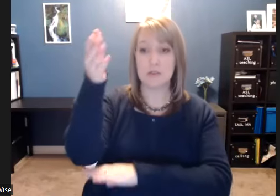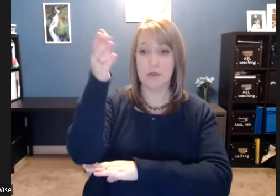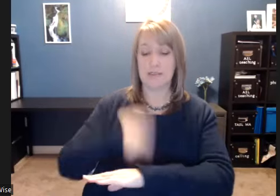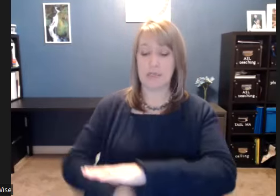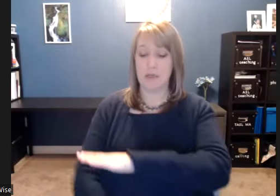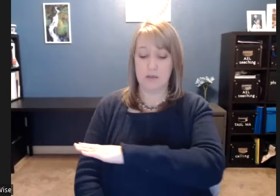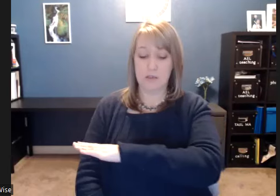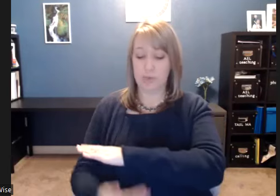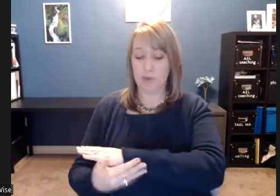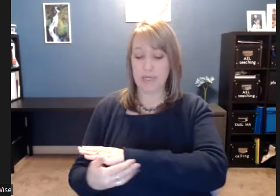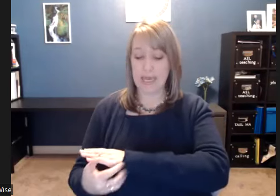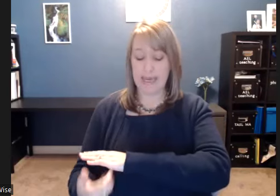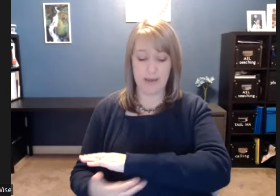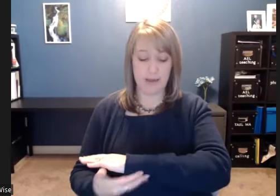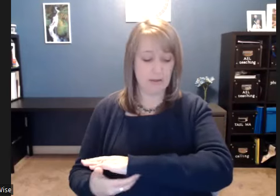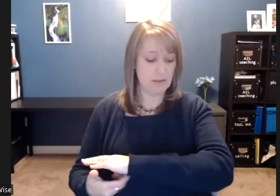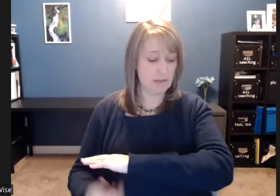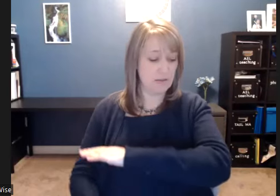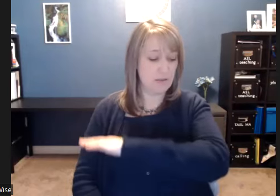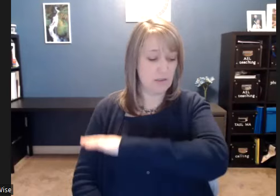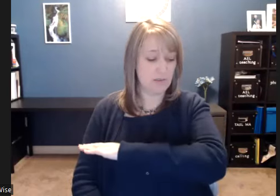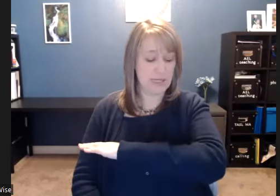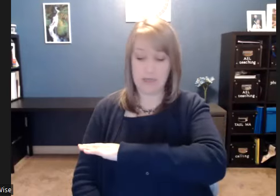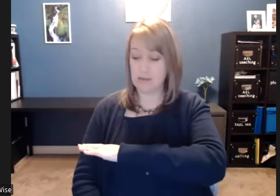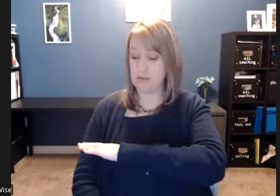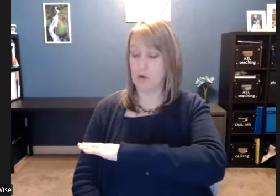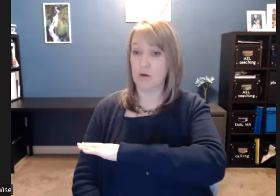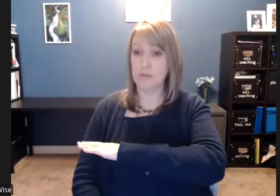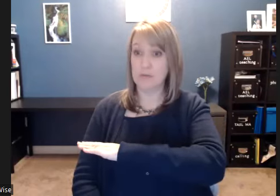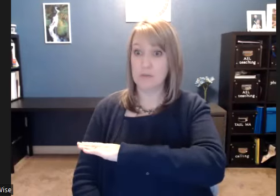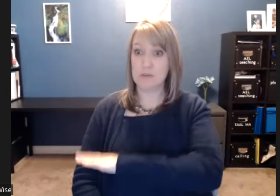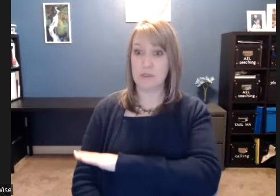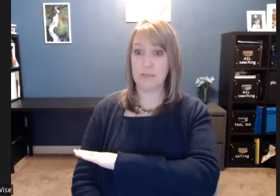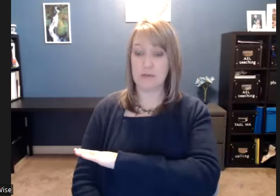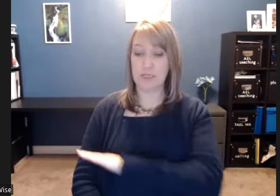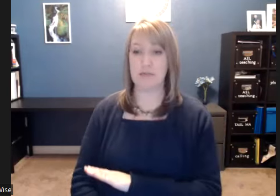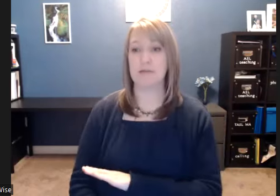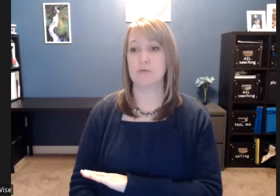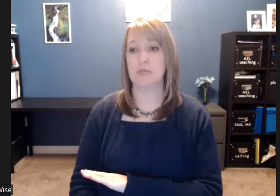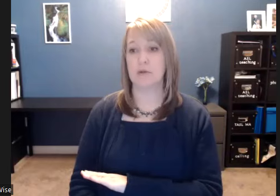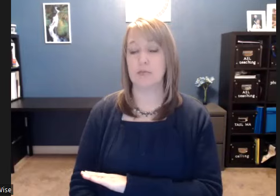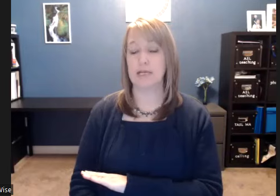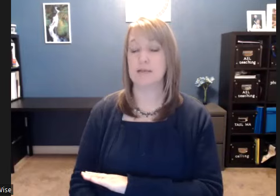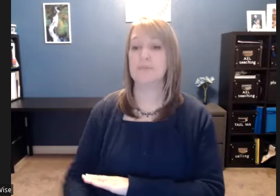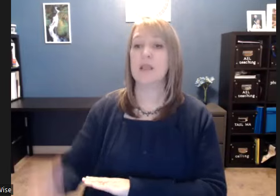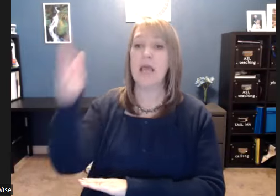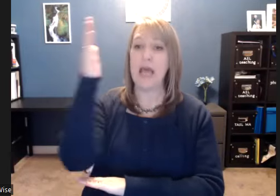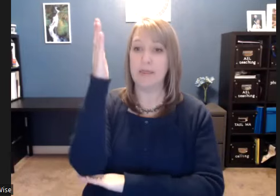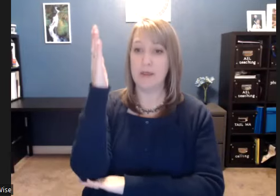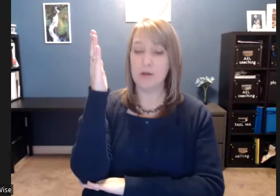So let's see, supporting hand, non-dominant hand, arm. It's going to be done like this, and relax it. And then you